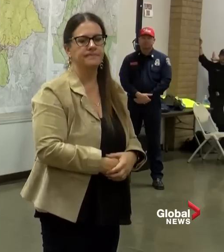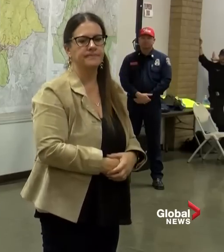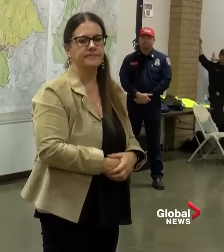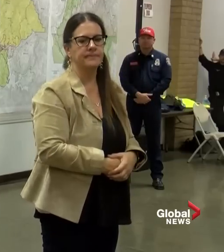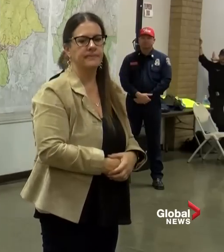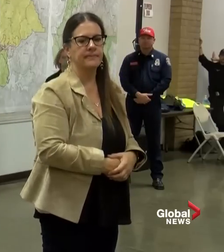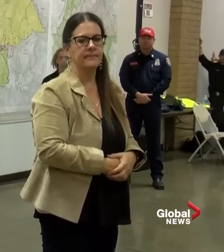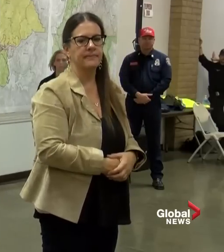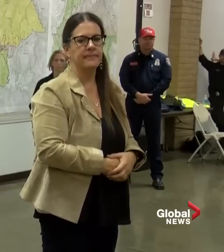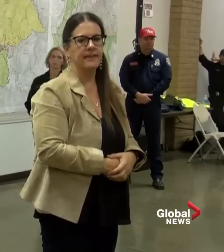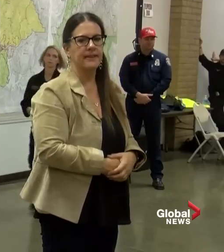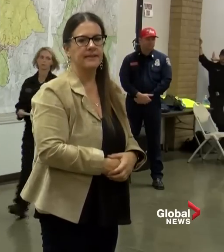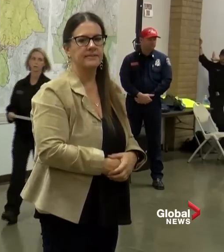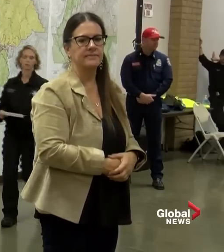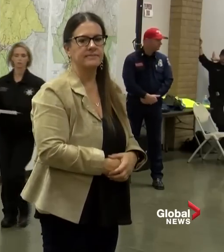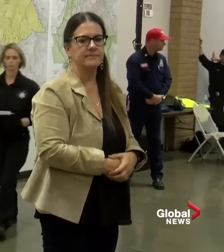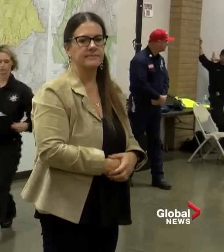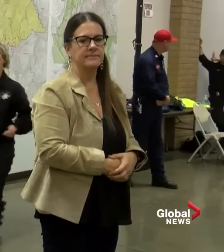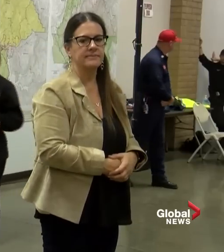Thank you.